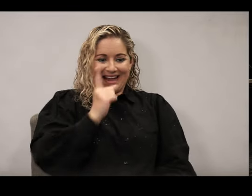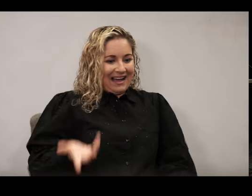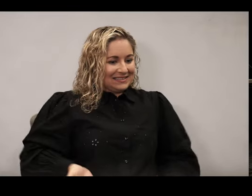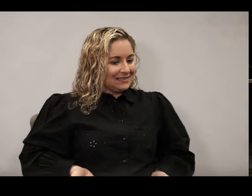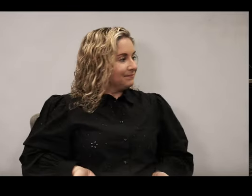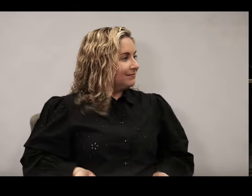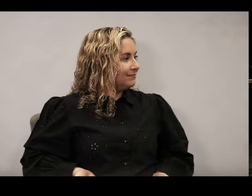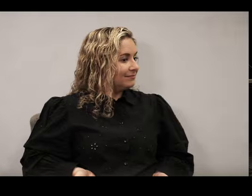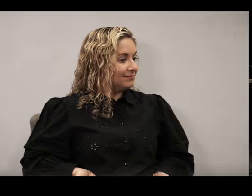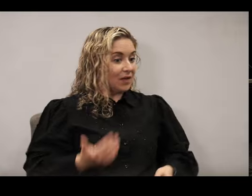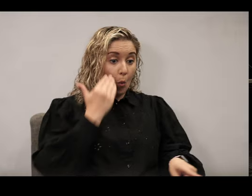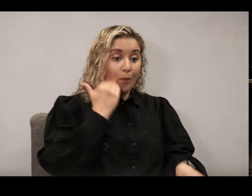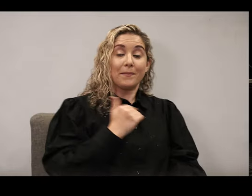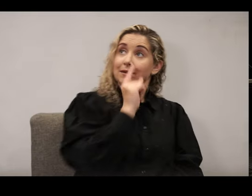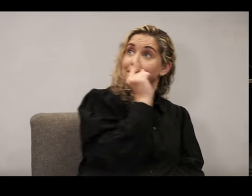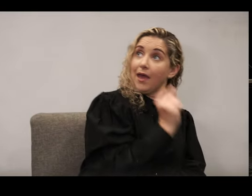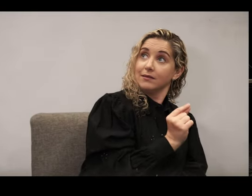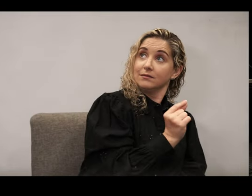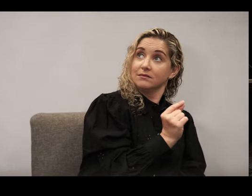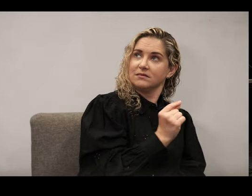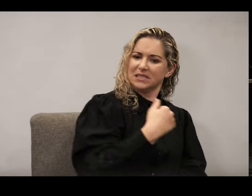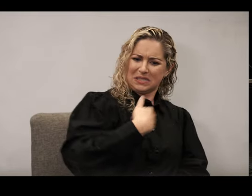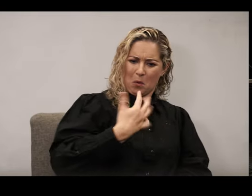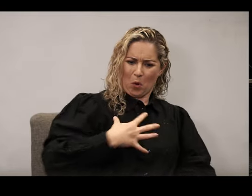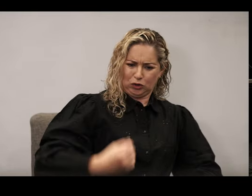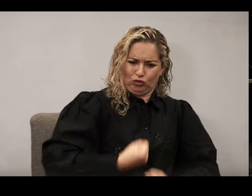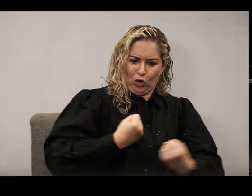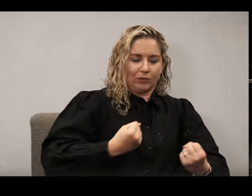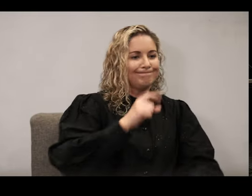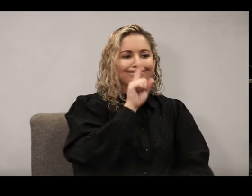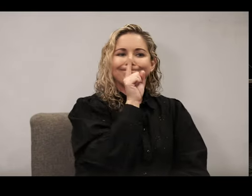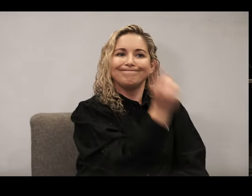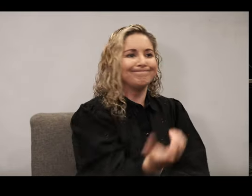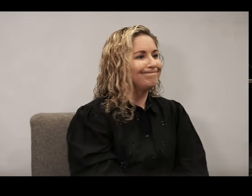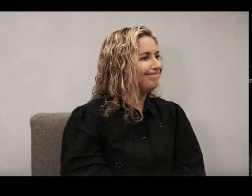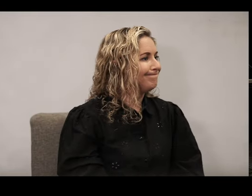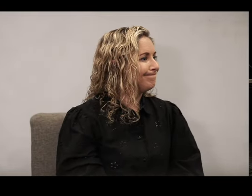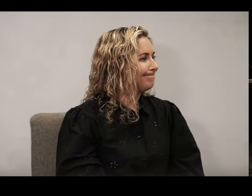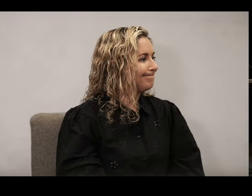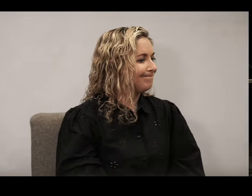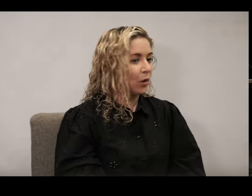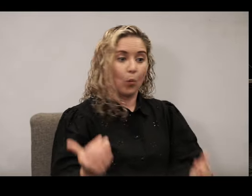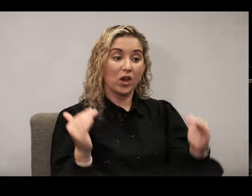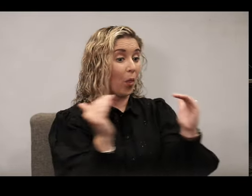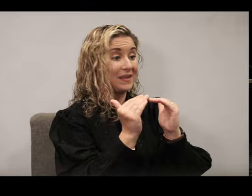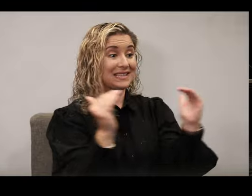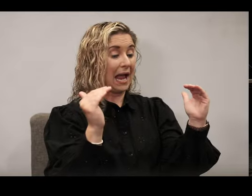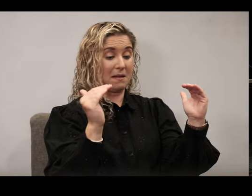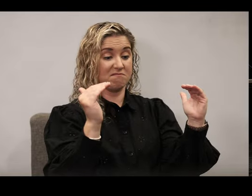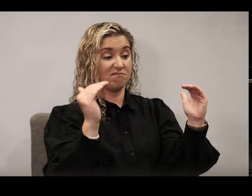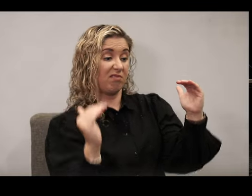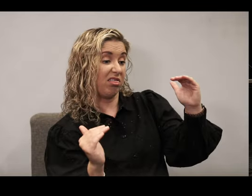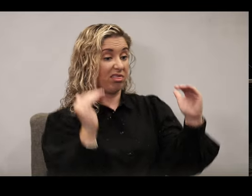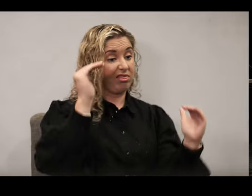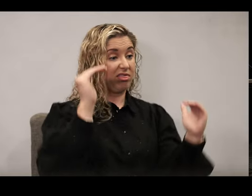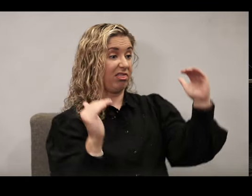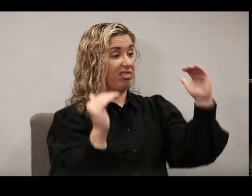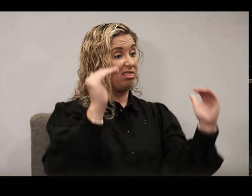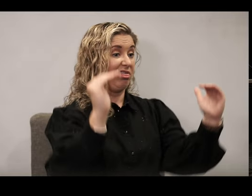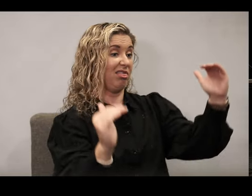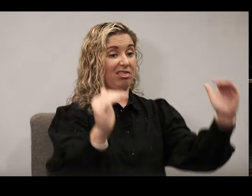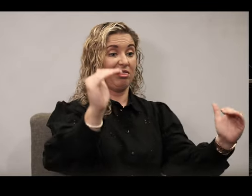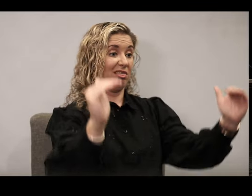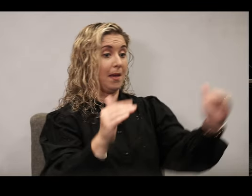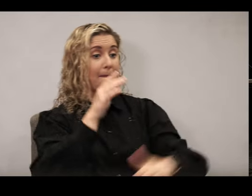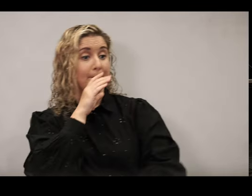sense that we're exactly the same. And boy, that's wonderfully good. We're not the same. And so the roles that God has given men and women are not exactly the